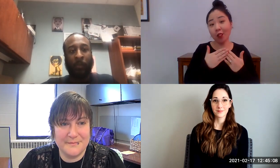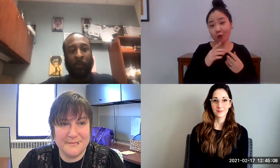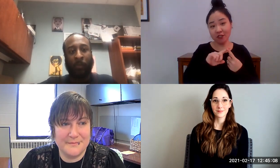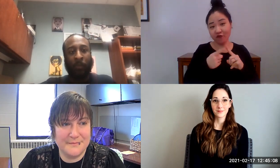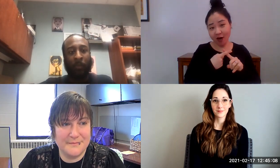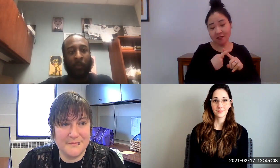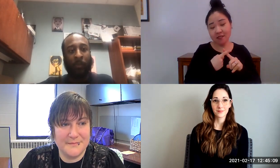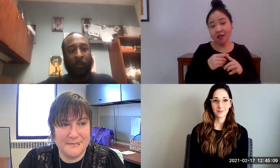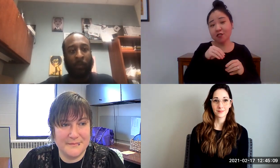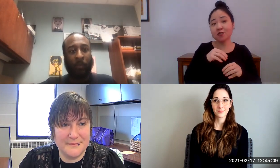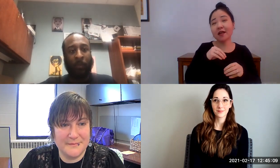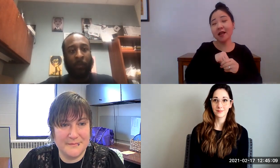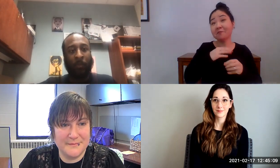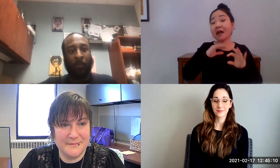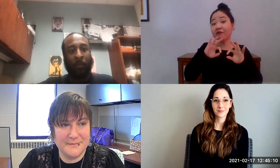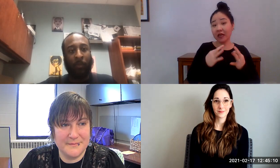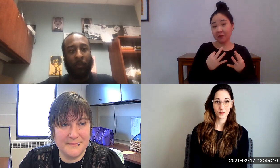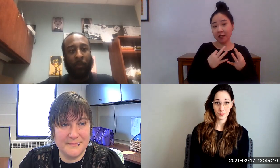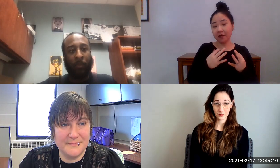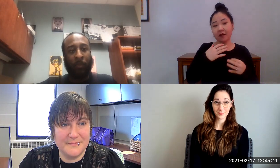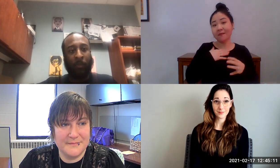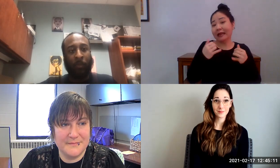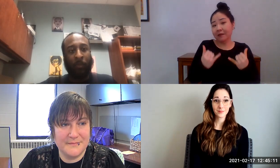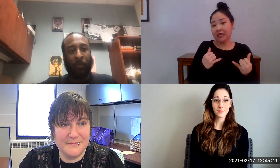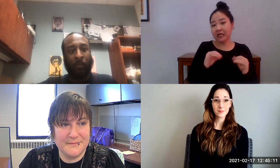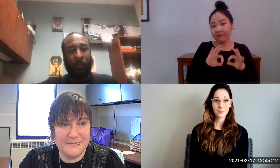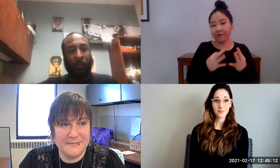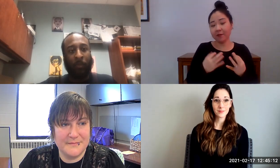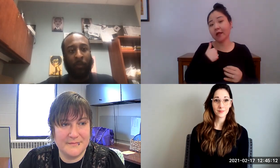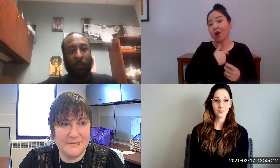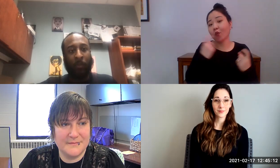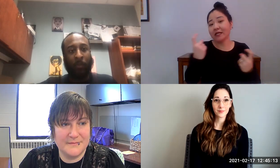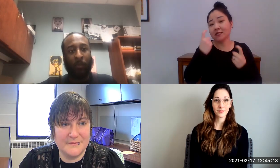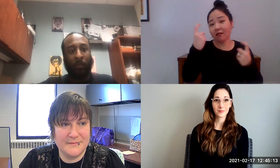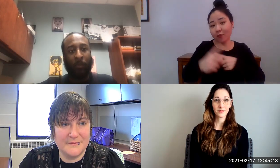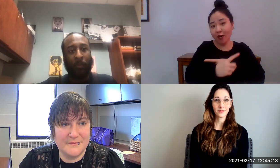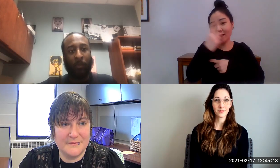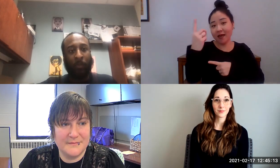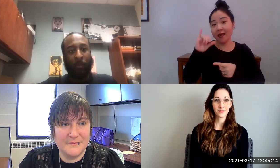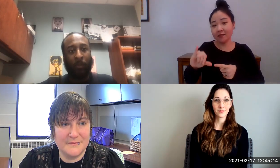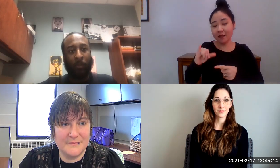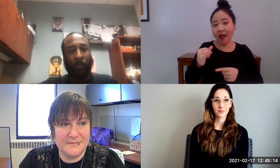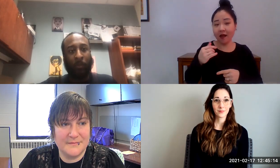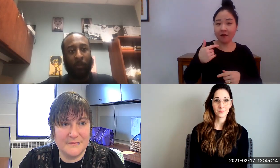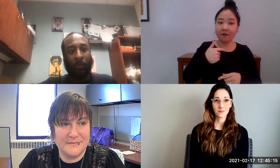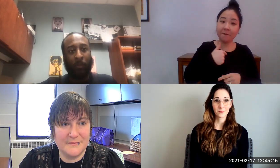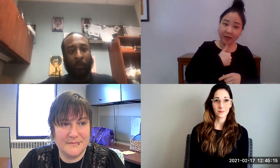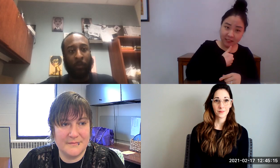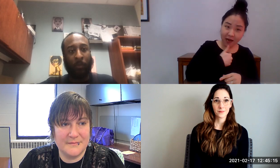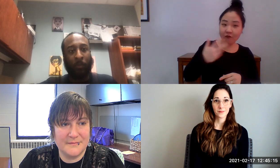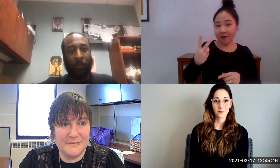For my close friends, in my family, my immediate family, we celebrate the days